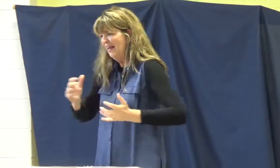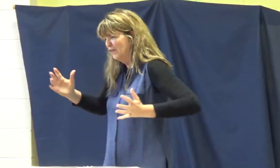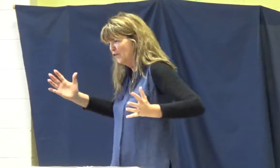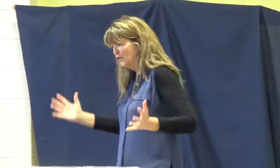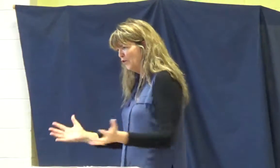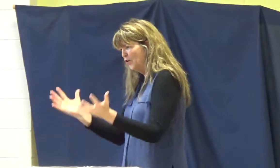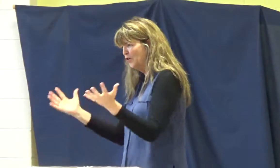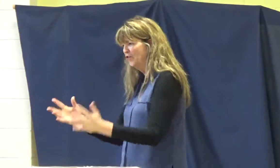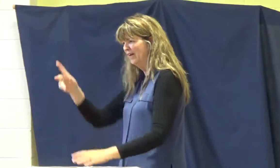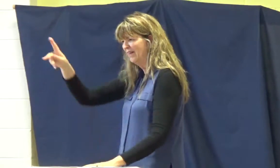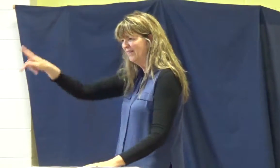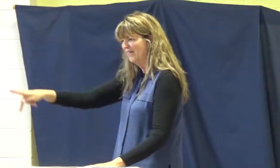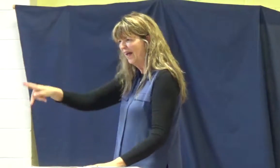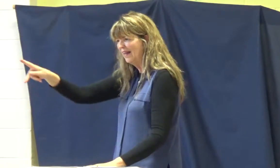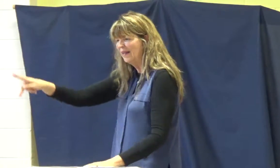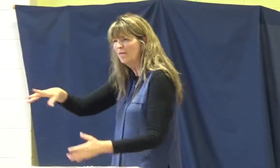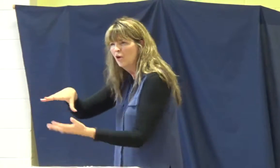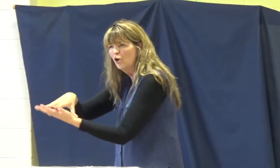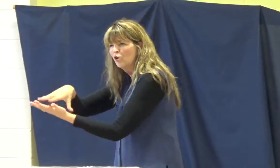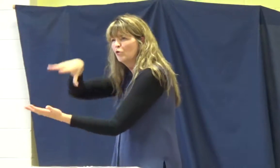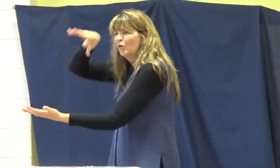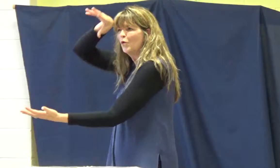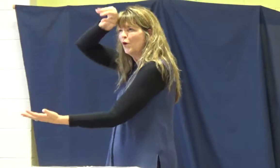gentle and loving and encouraging